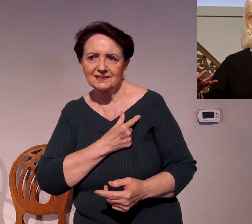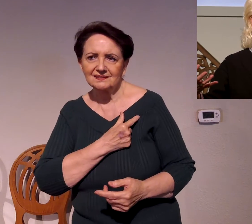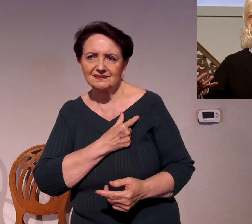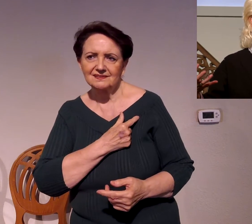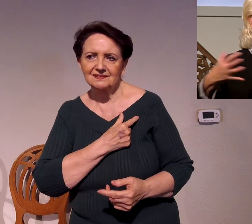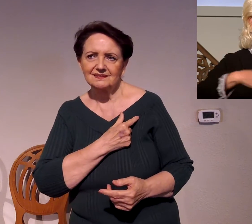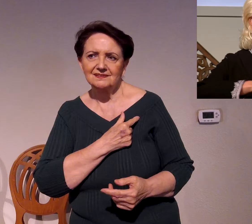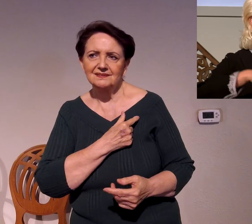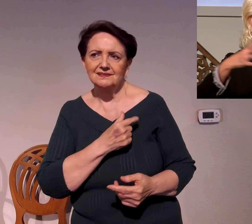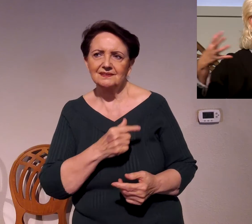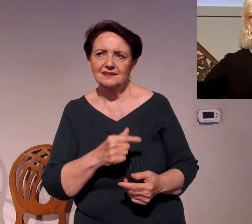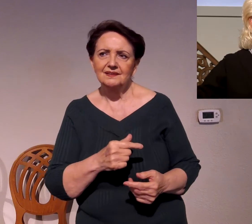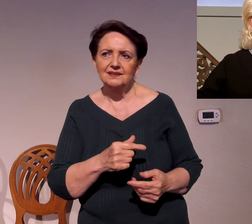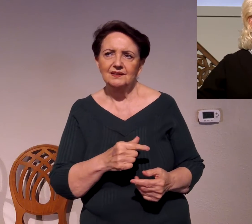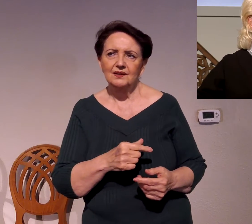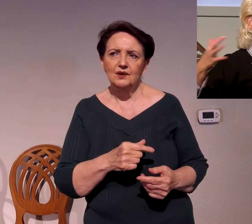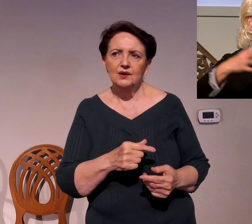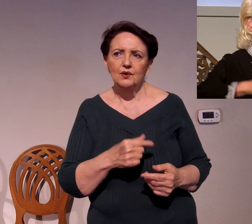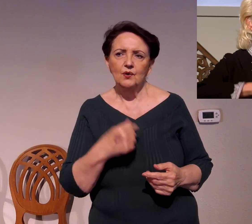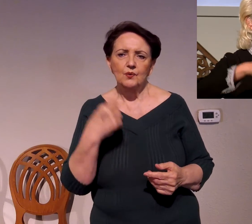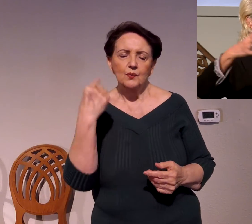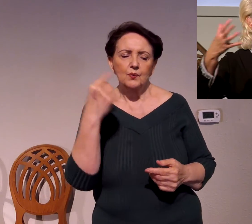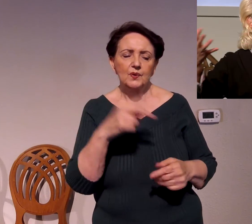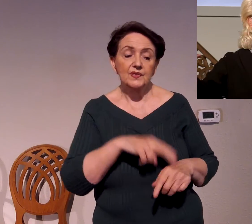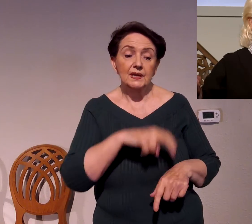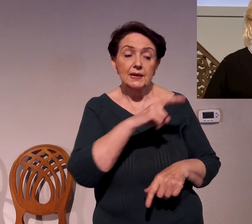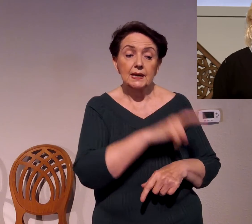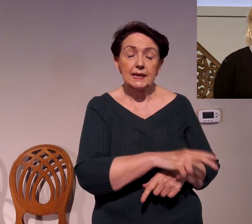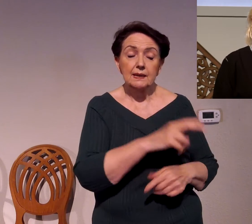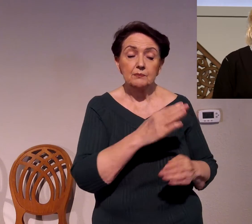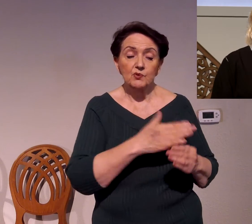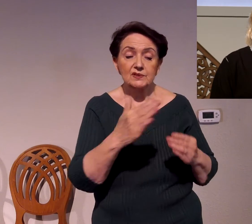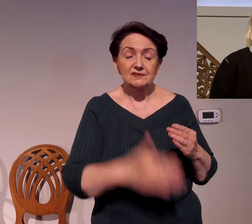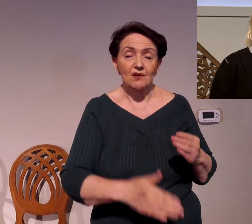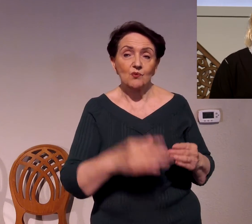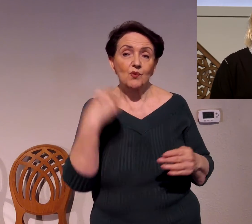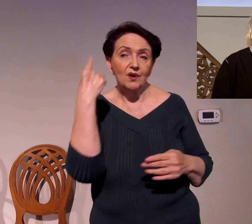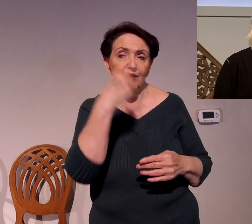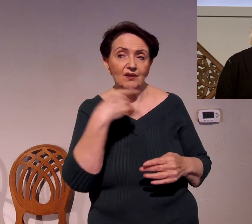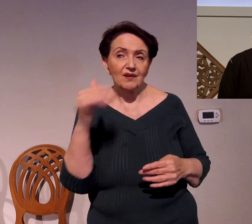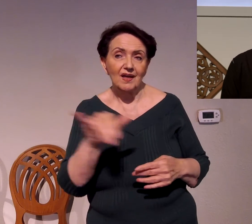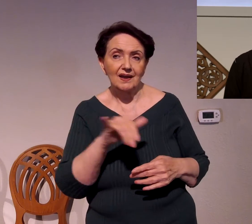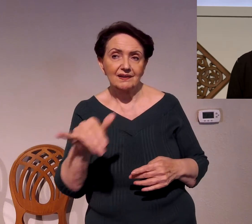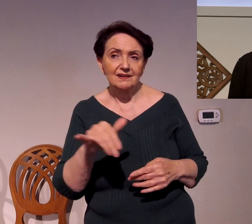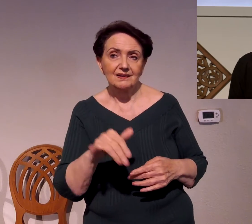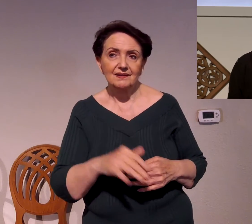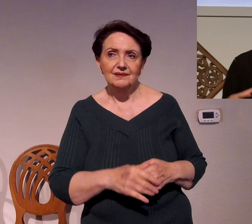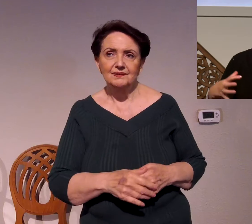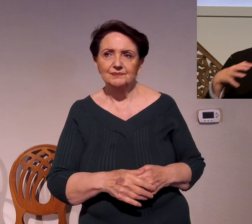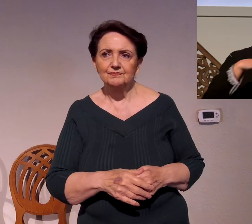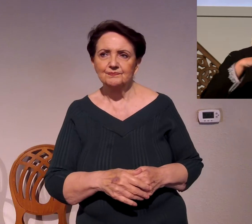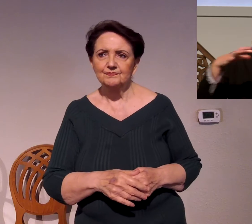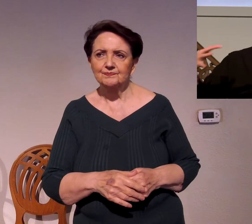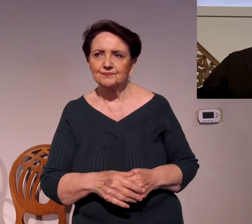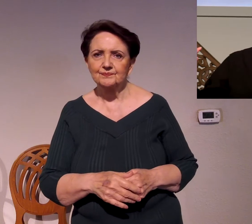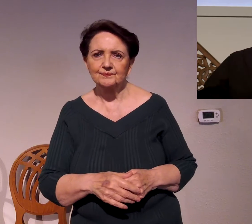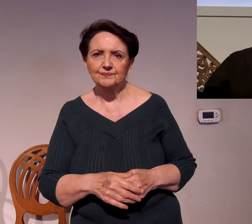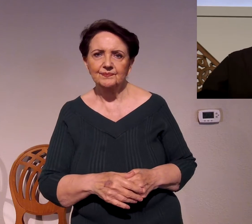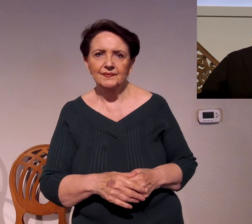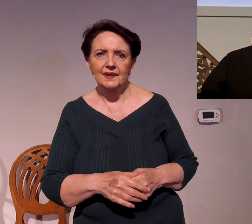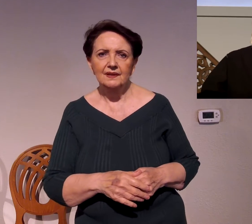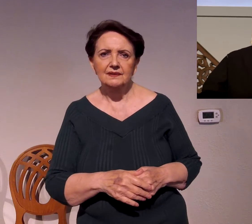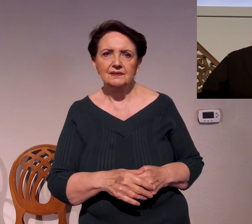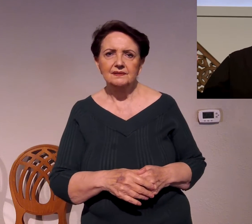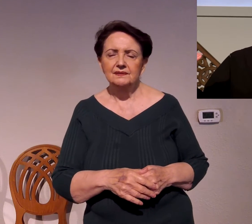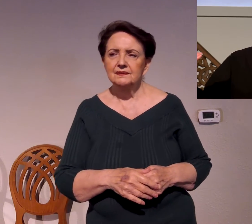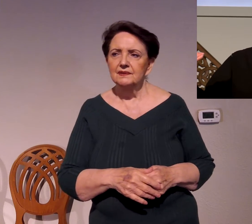what our leap will look like, what the end result is we are going for. And these are ways in which